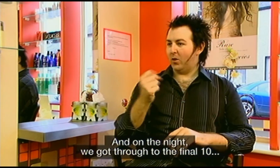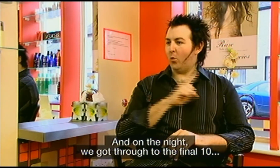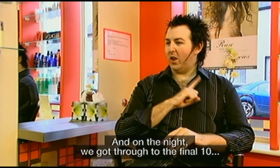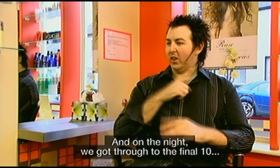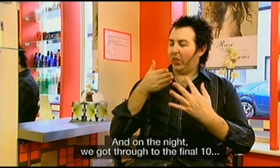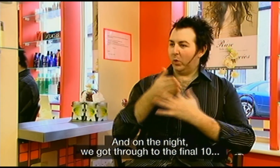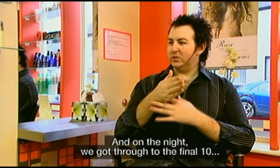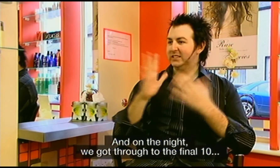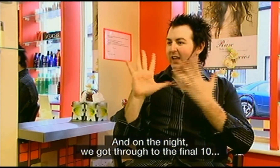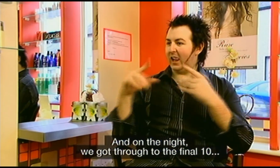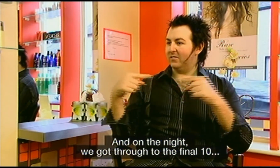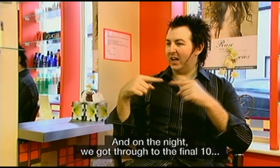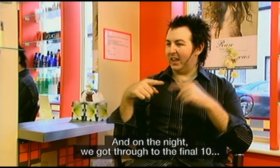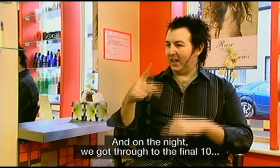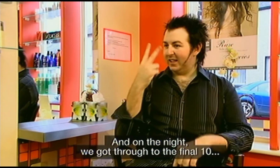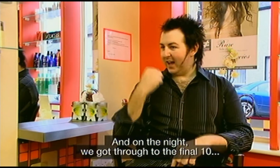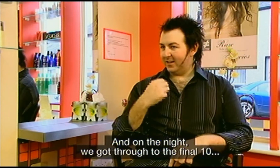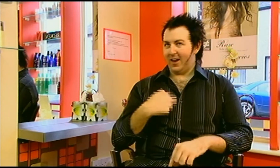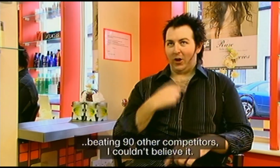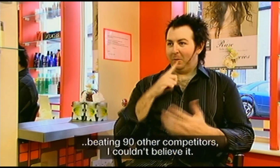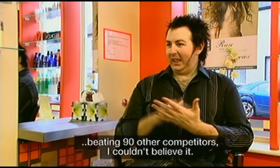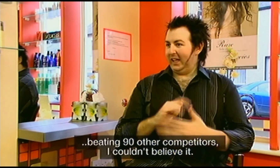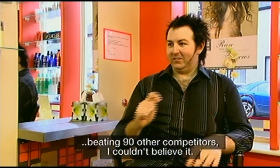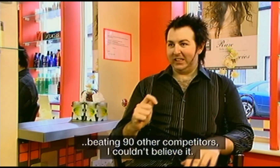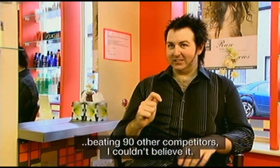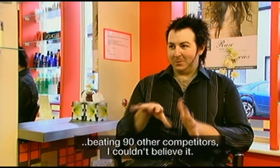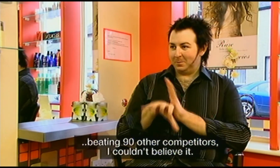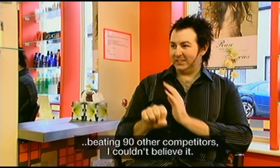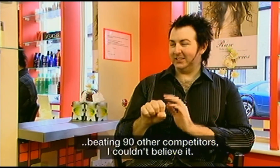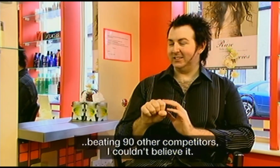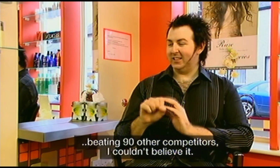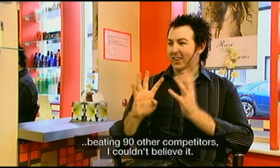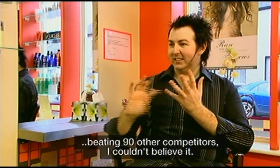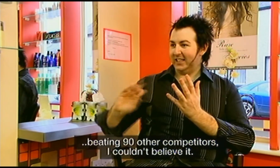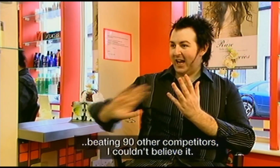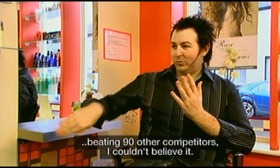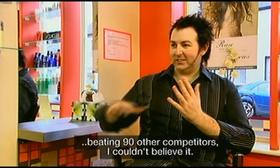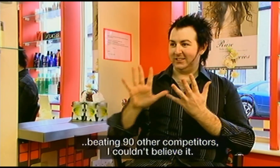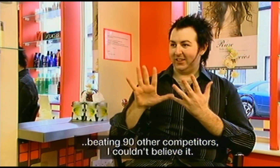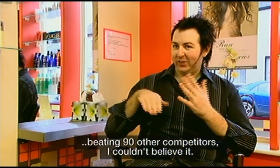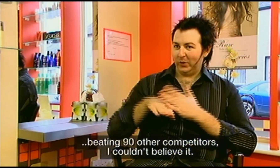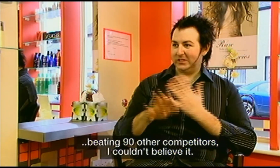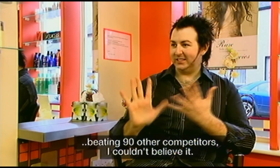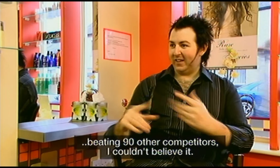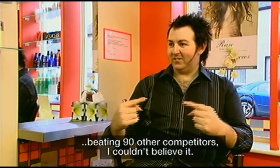through to the final 10, beating 90 other competitors. I couldn't believe it.